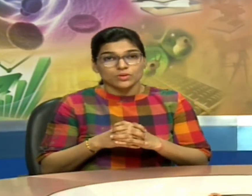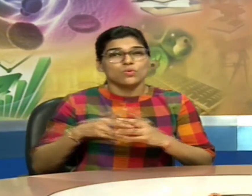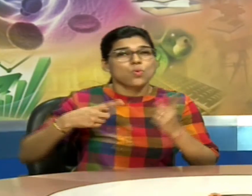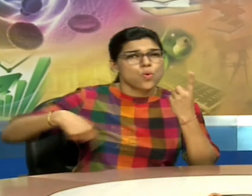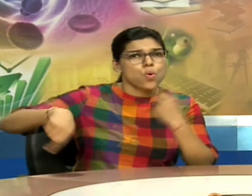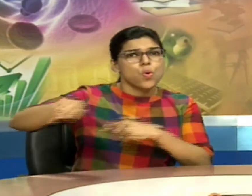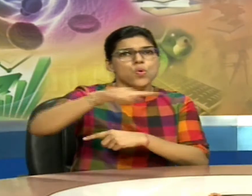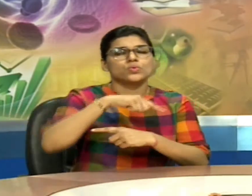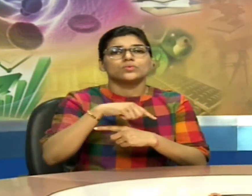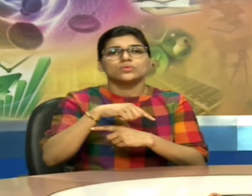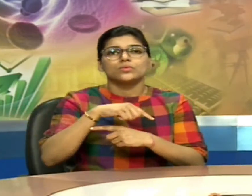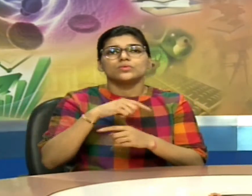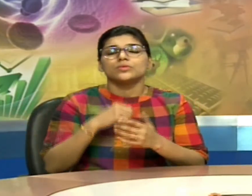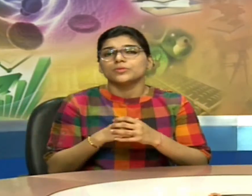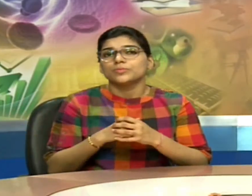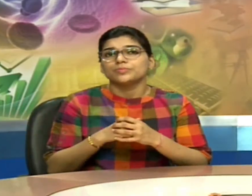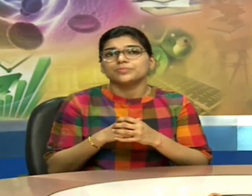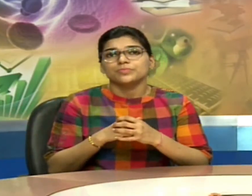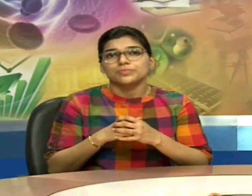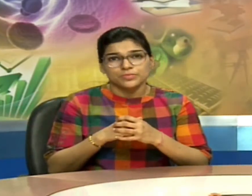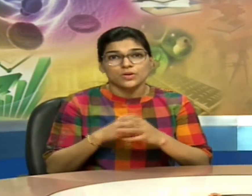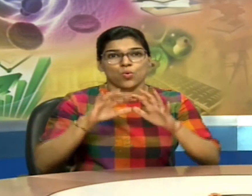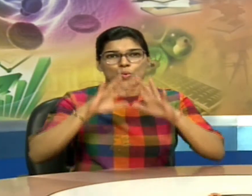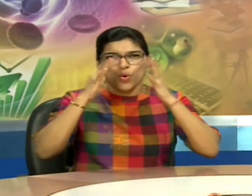So, to